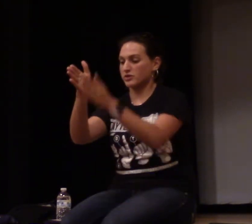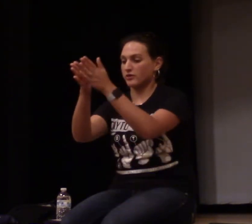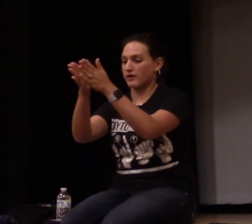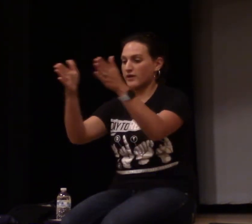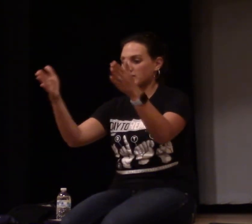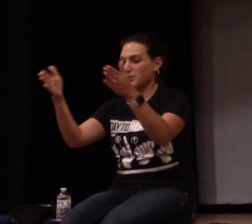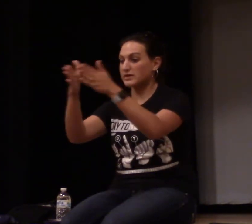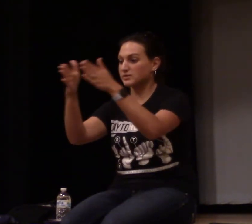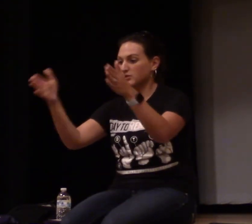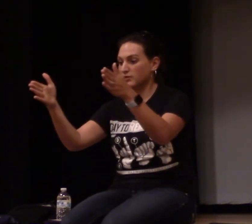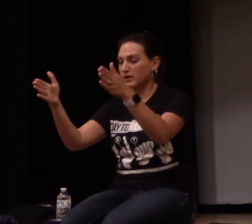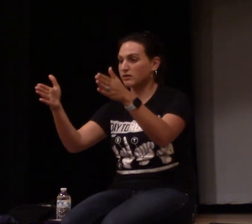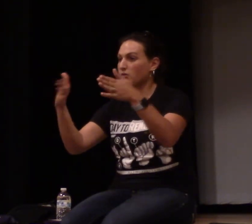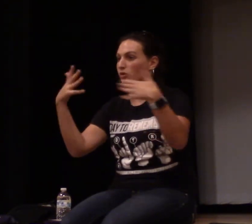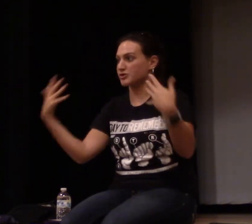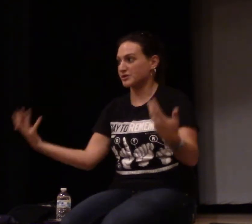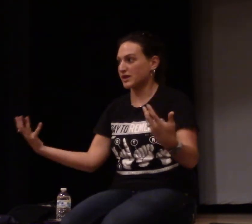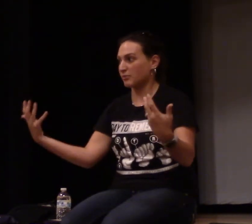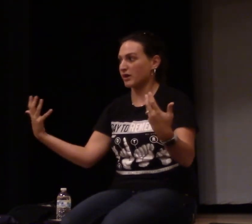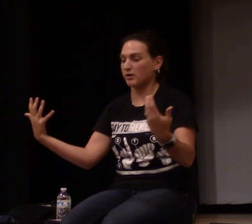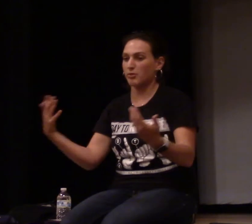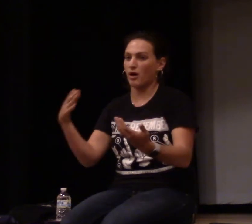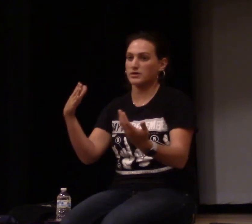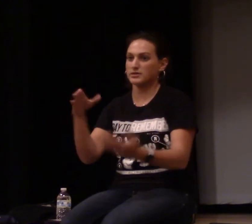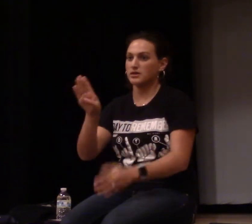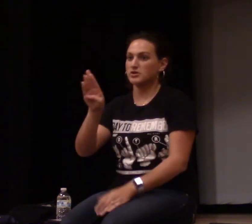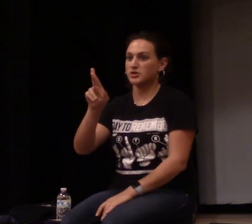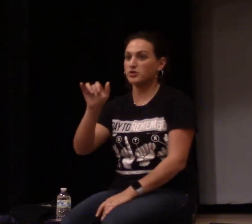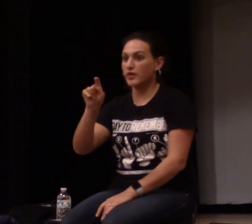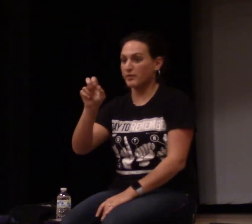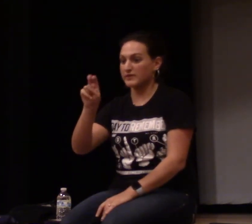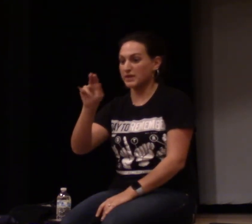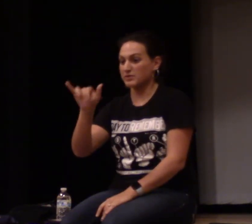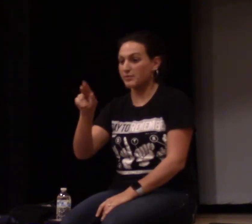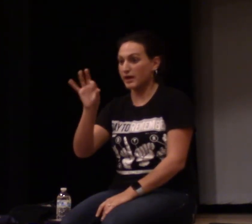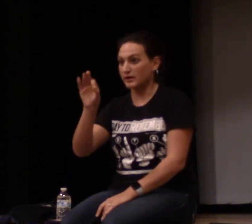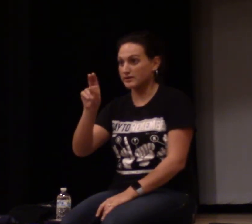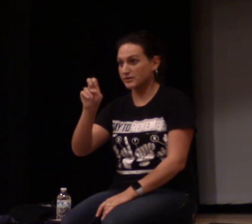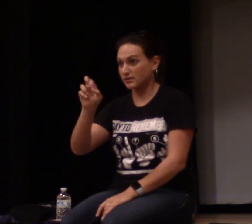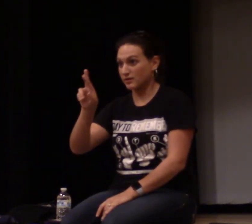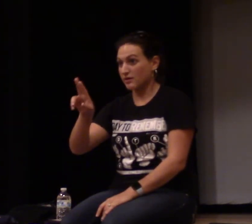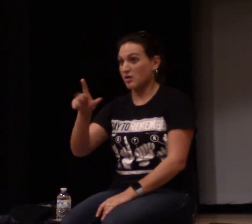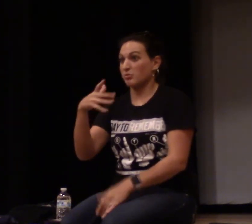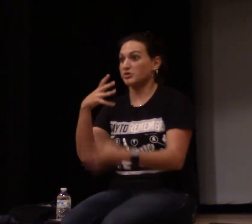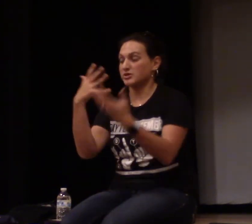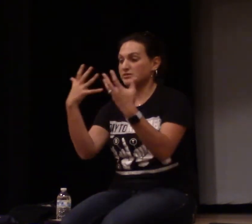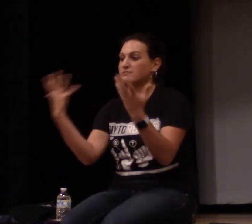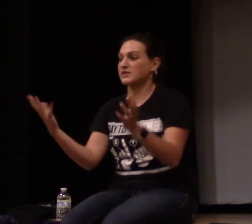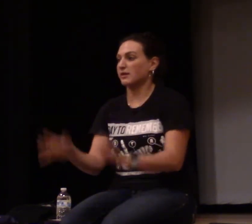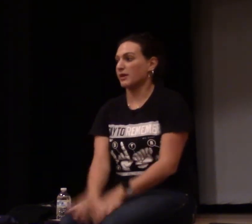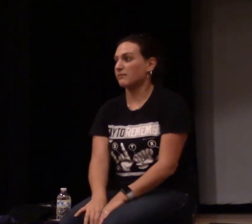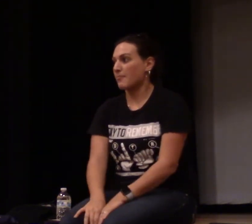have that space in between, or just take a minute and pause. So you can do them in the same space, but just take a minute and